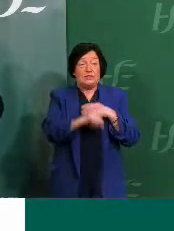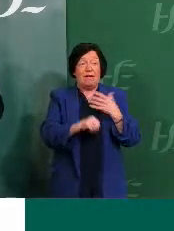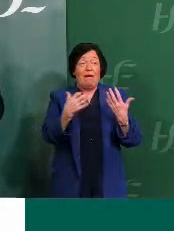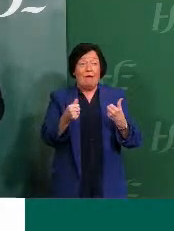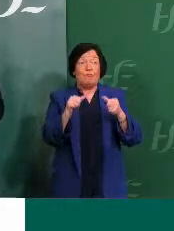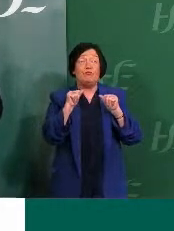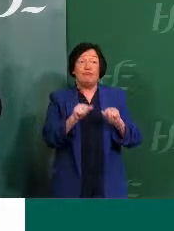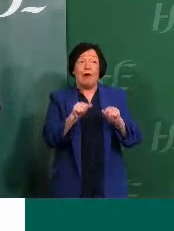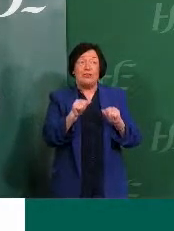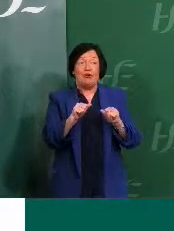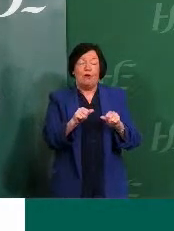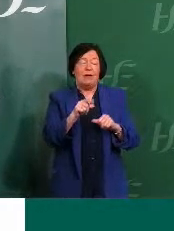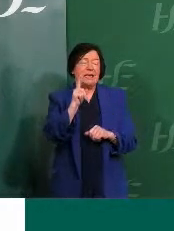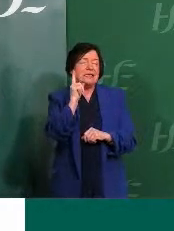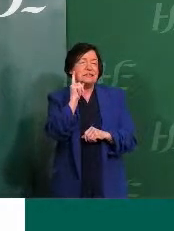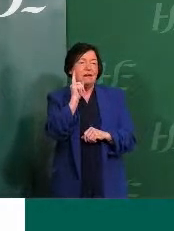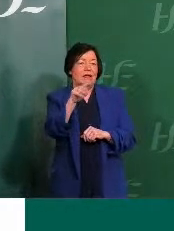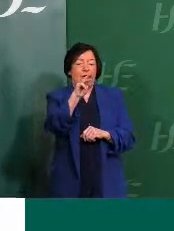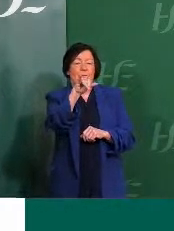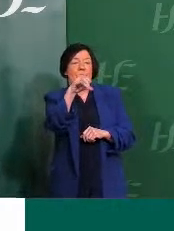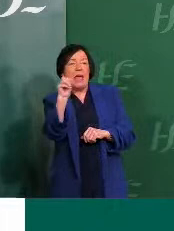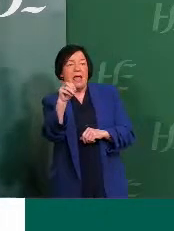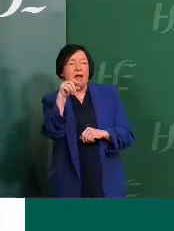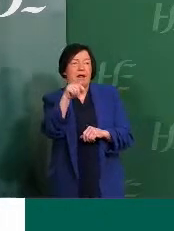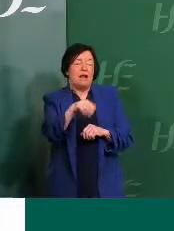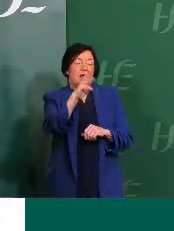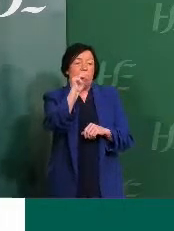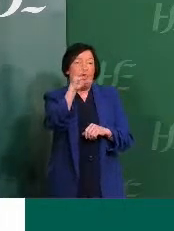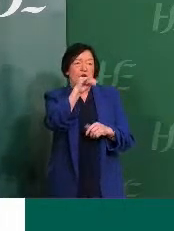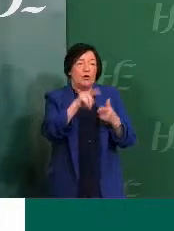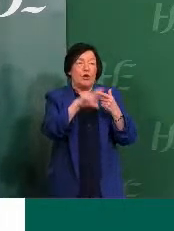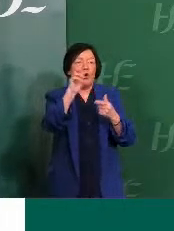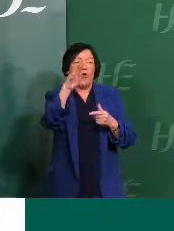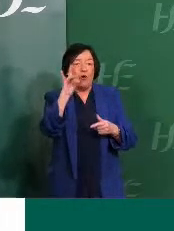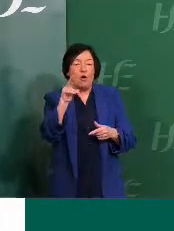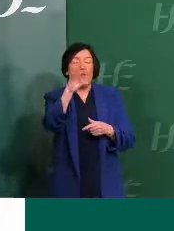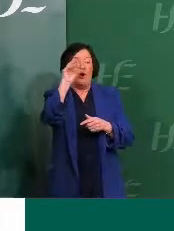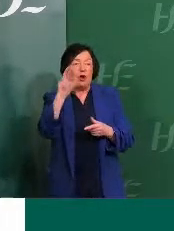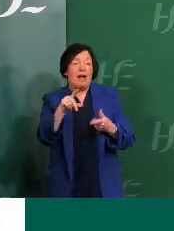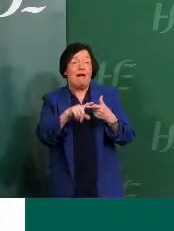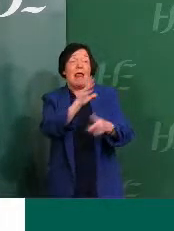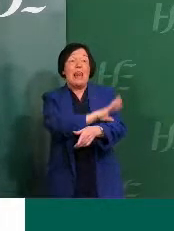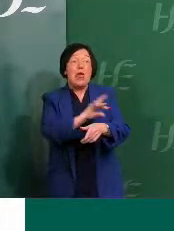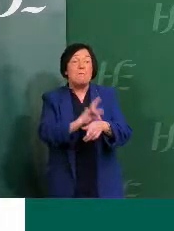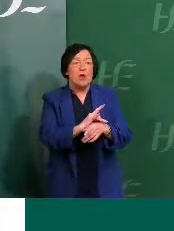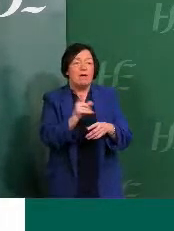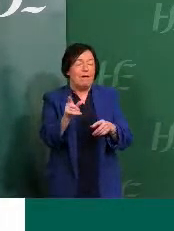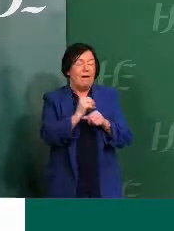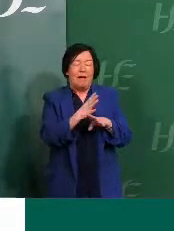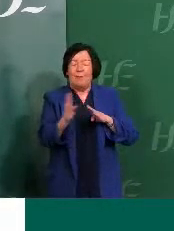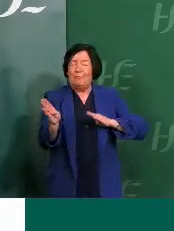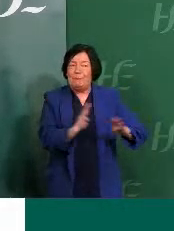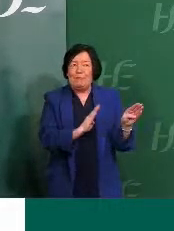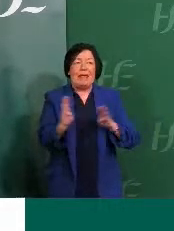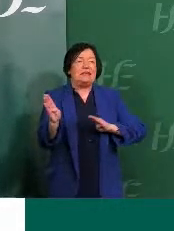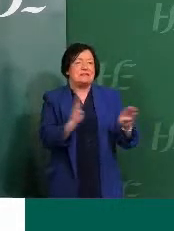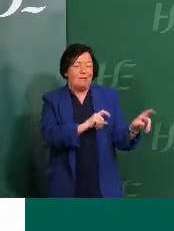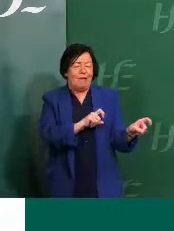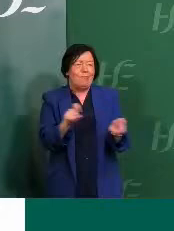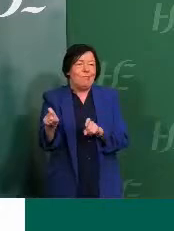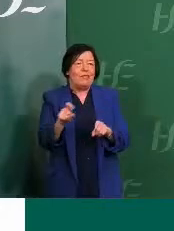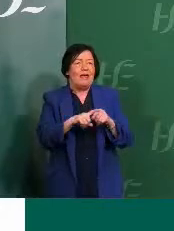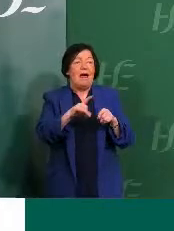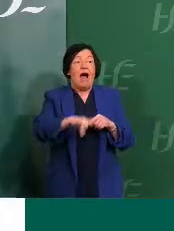pressure, we can see that Mayo, Portiuncula, Cork, Mullingar, Vincent's and Limerick are all very busy. And again,